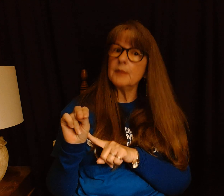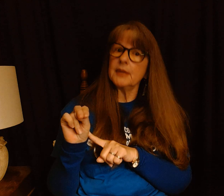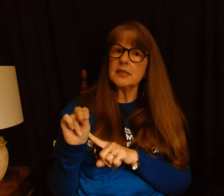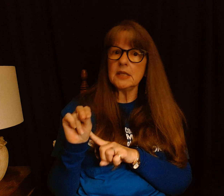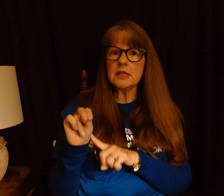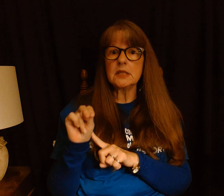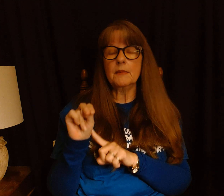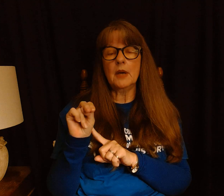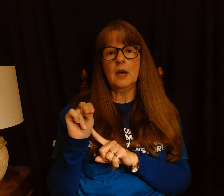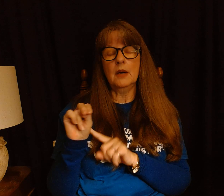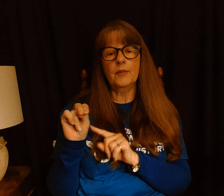because it is a